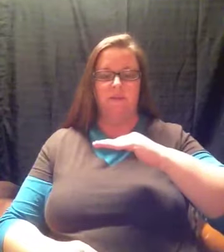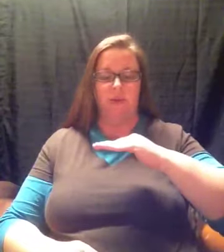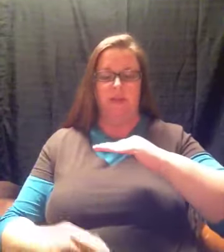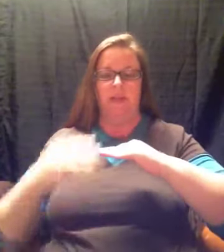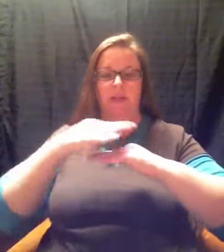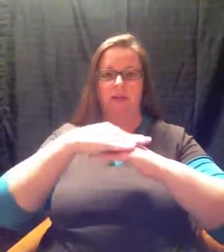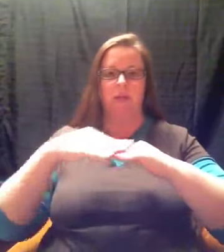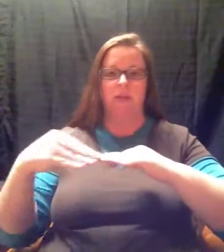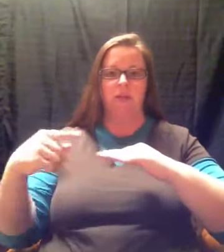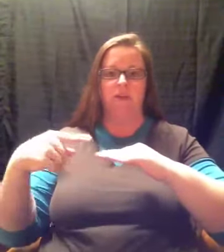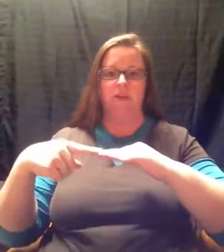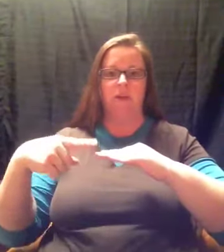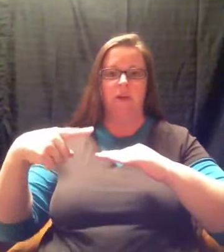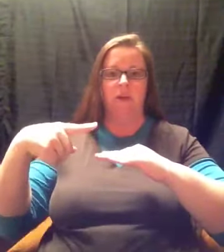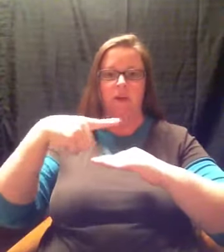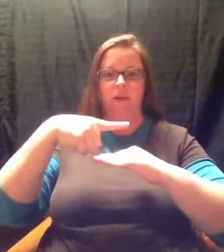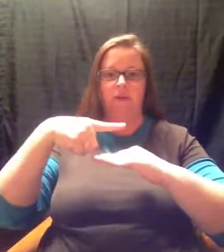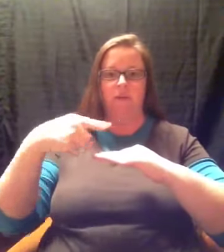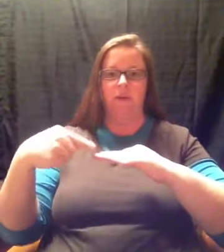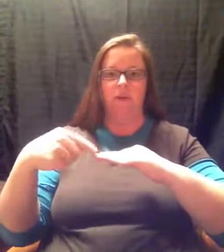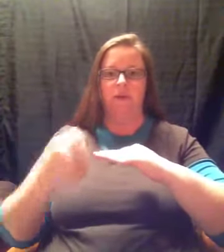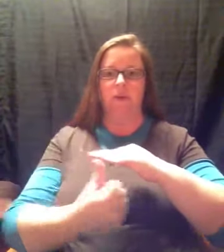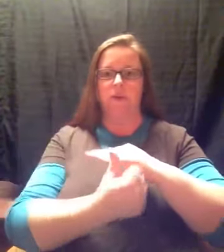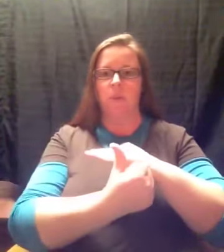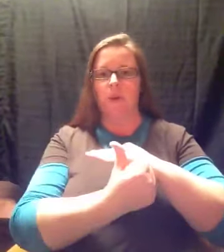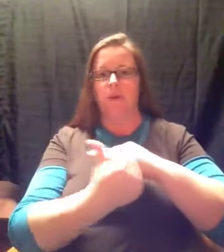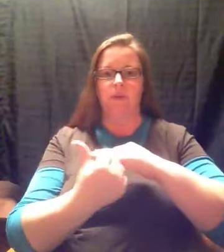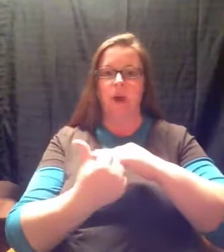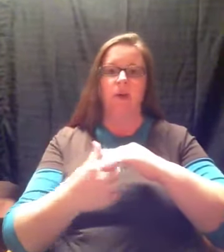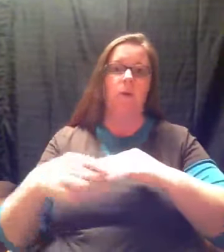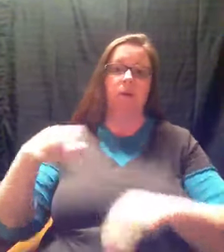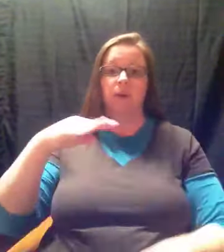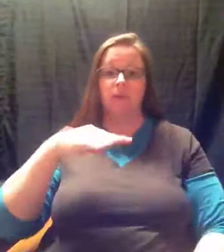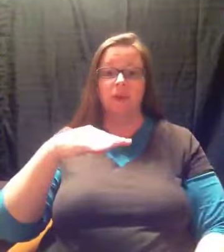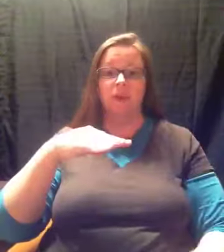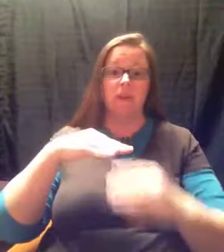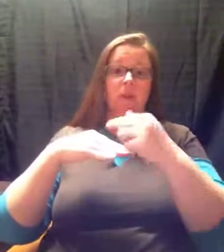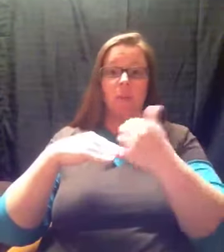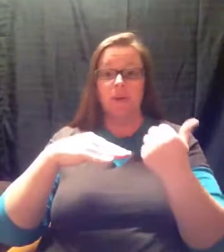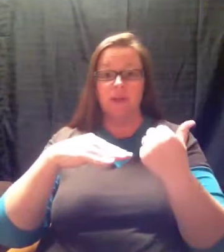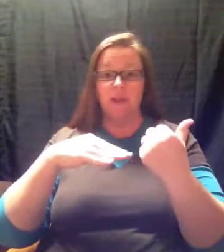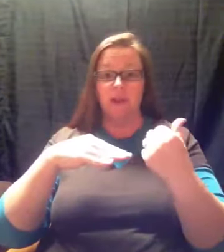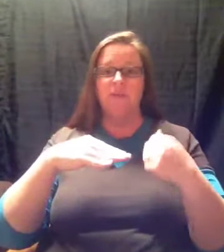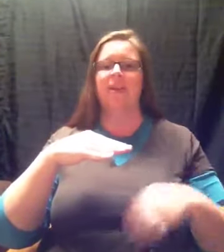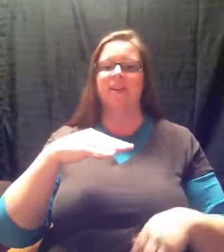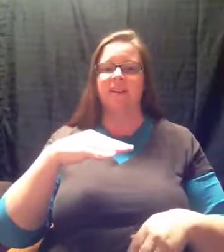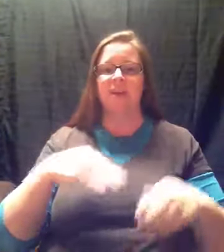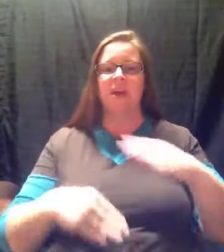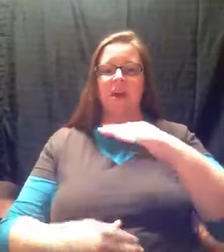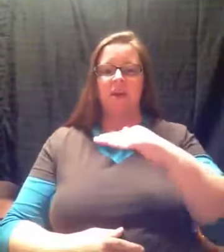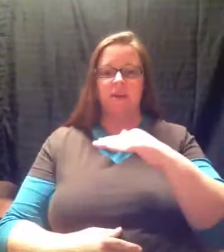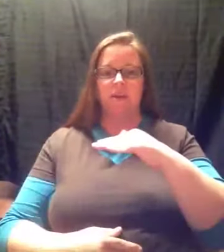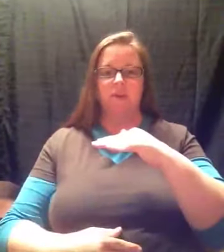face it in so that it's, your fingers are pointing to the right, or if you're left-handed, then they're pointing to the left. And you